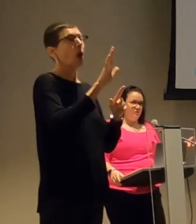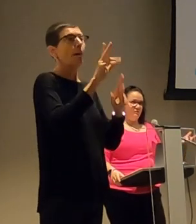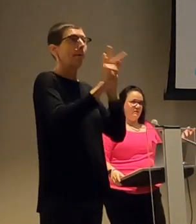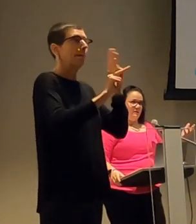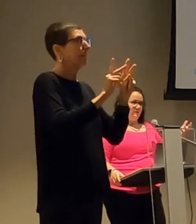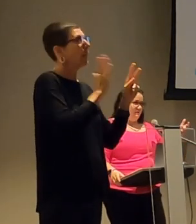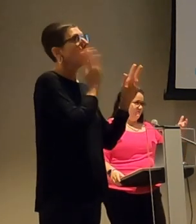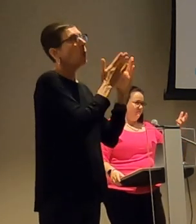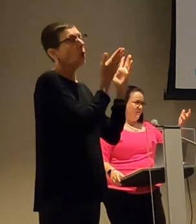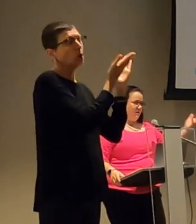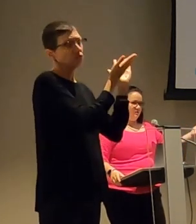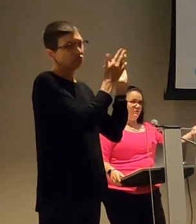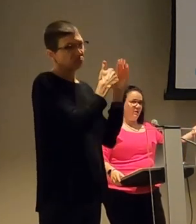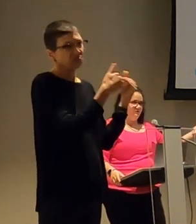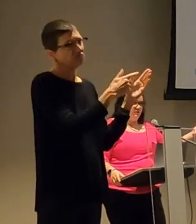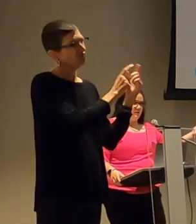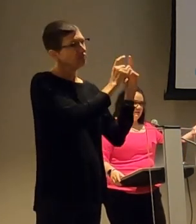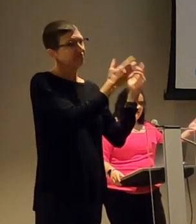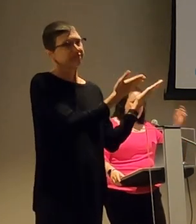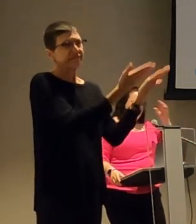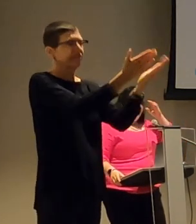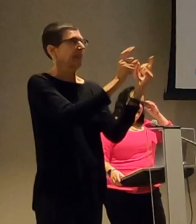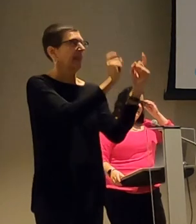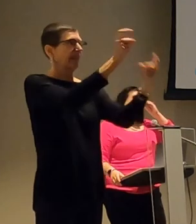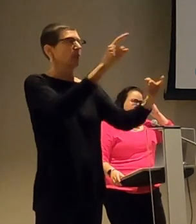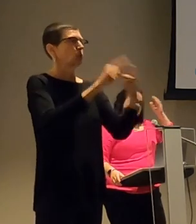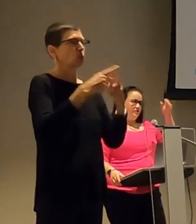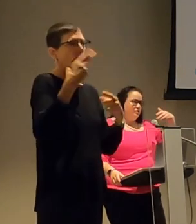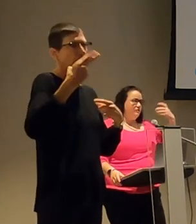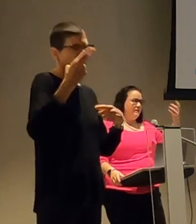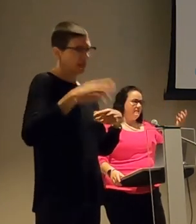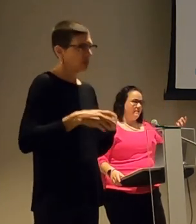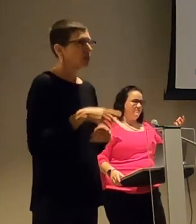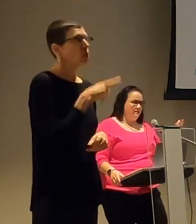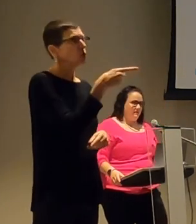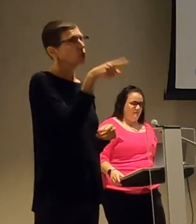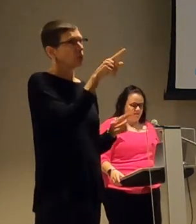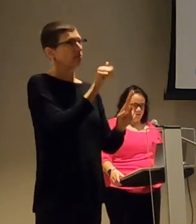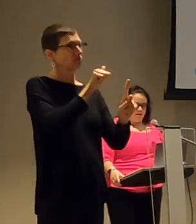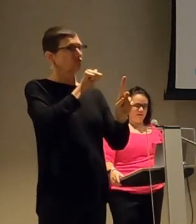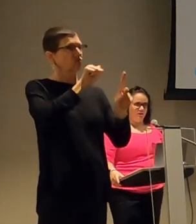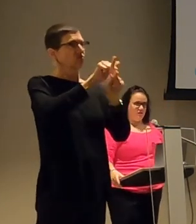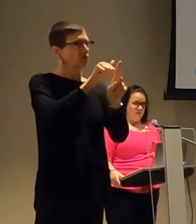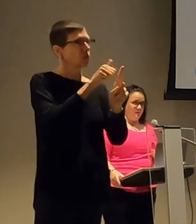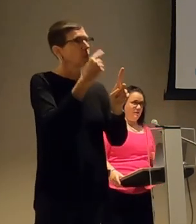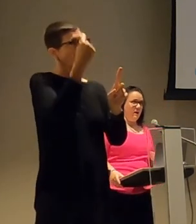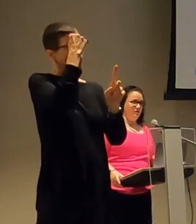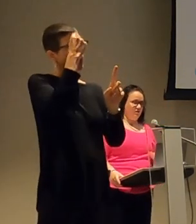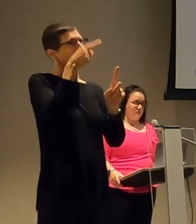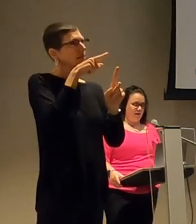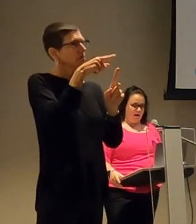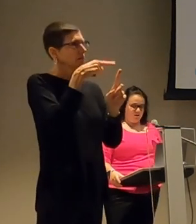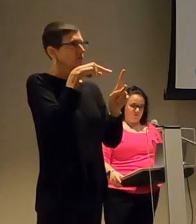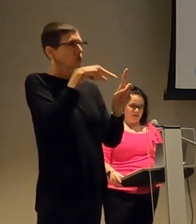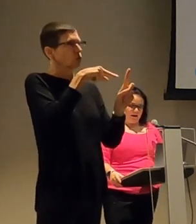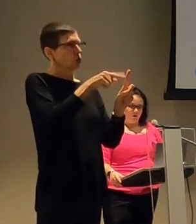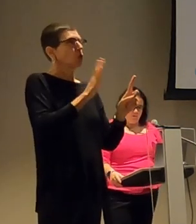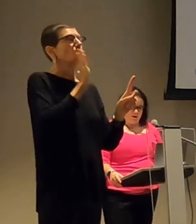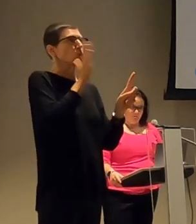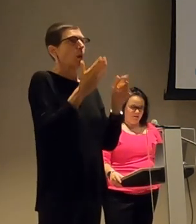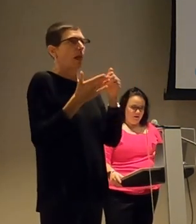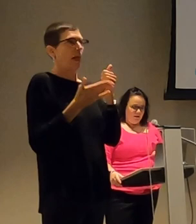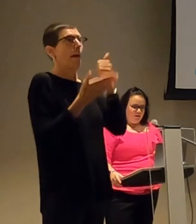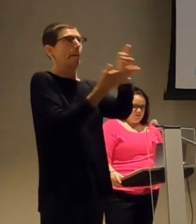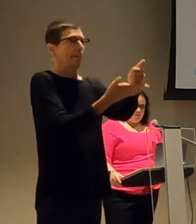people to Holofernes. And so she tricks them to thinking that she's going to actually